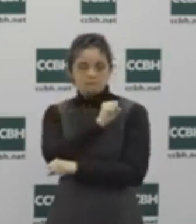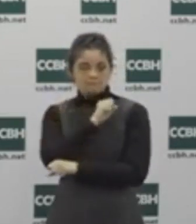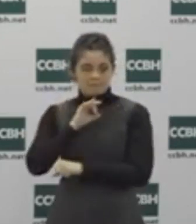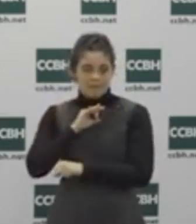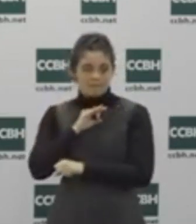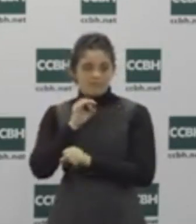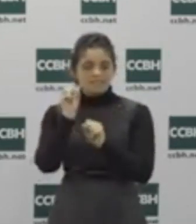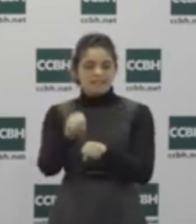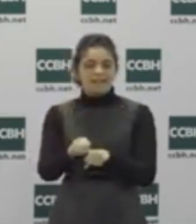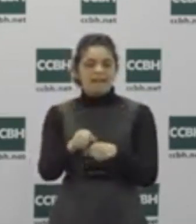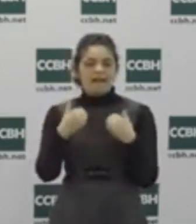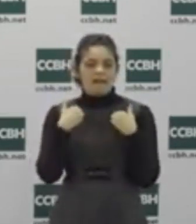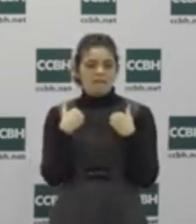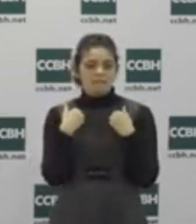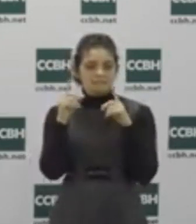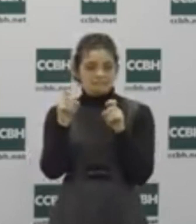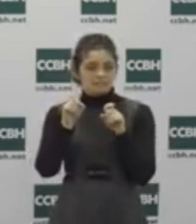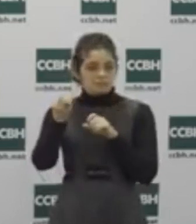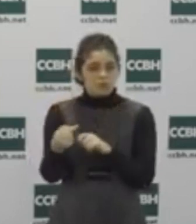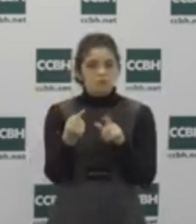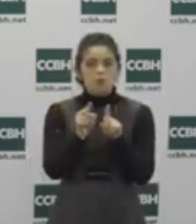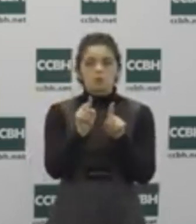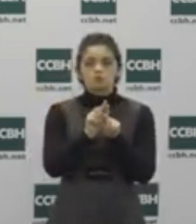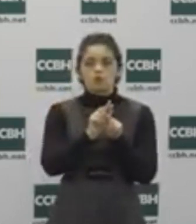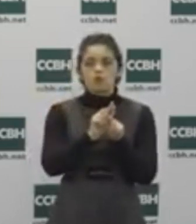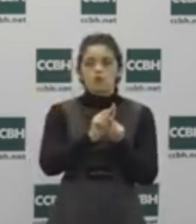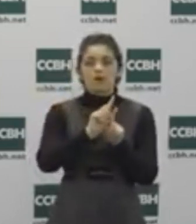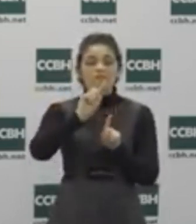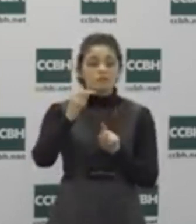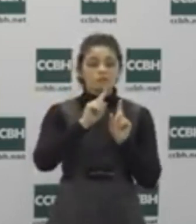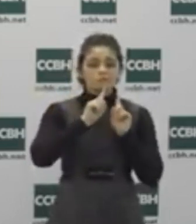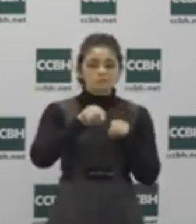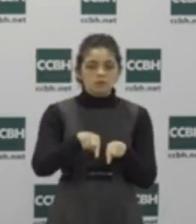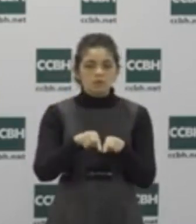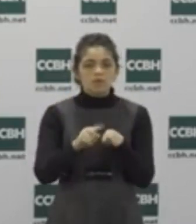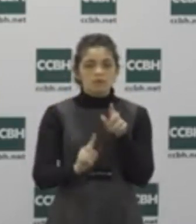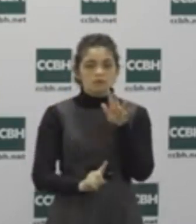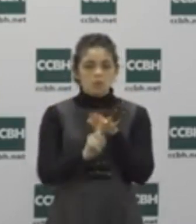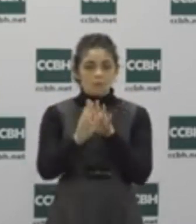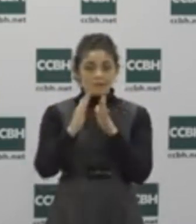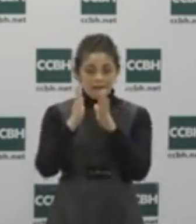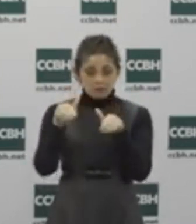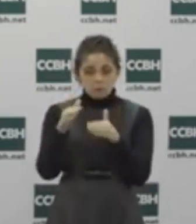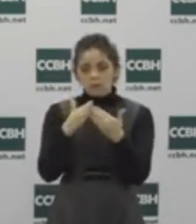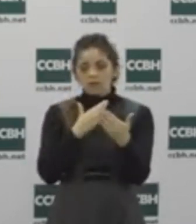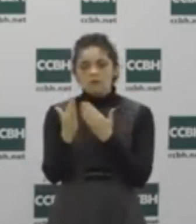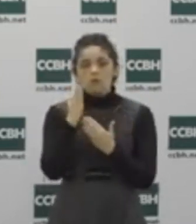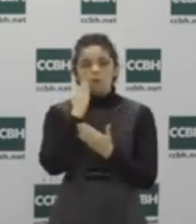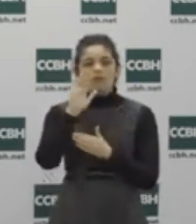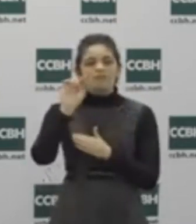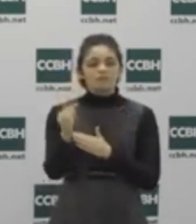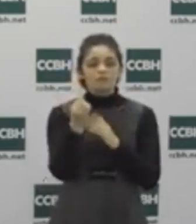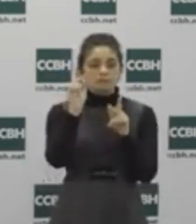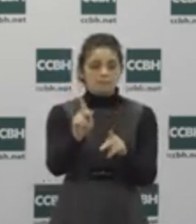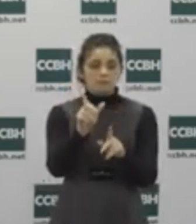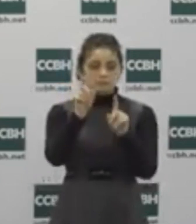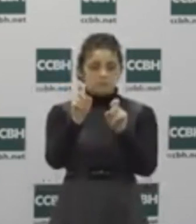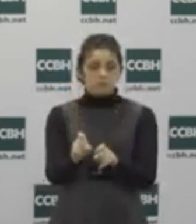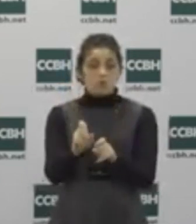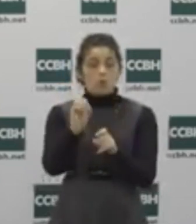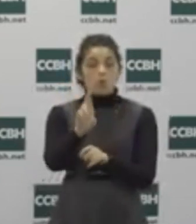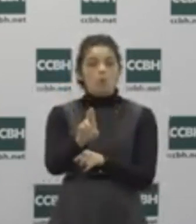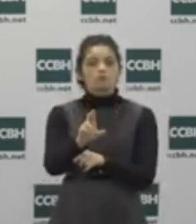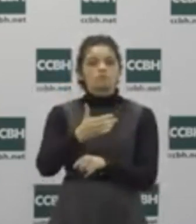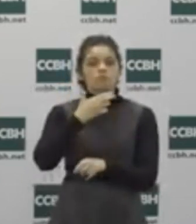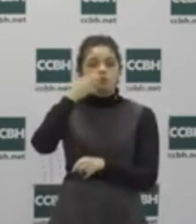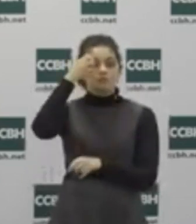facilities, first responders, and other critical infrastructure groups are also a priority group, along with those who are 65 or